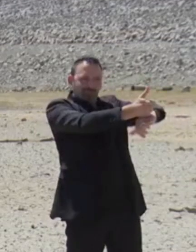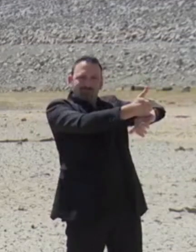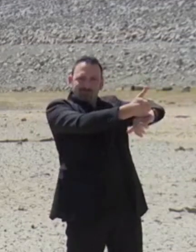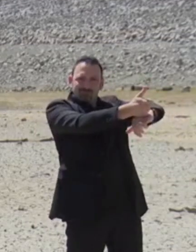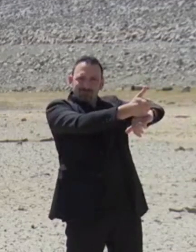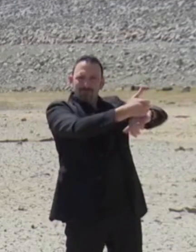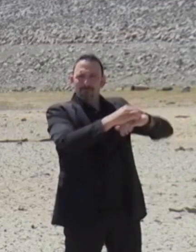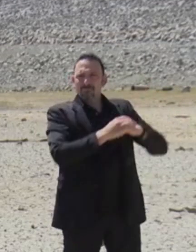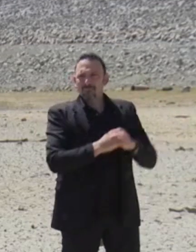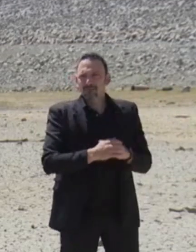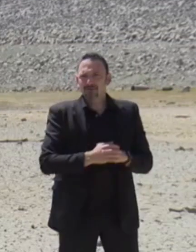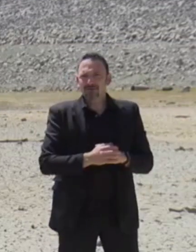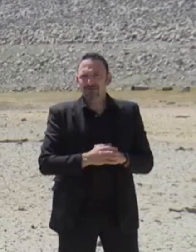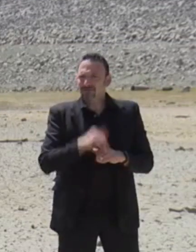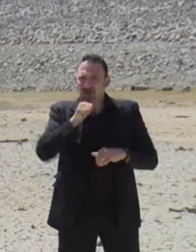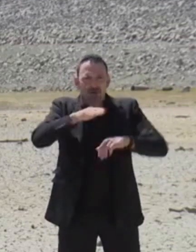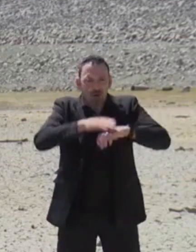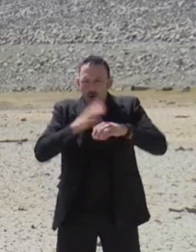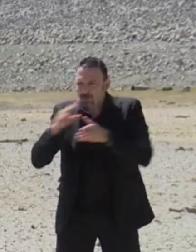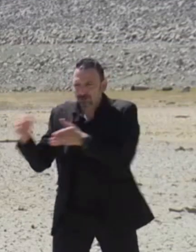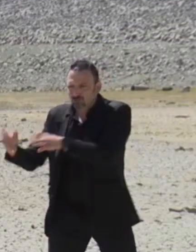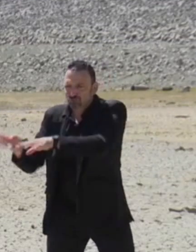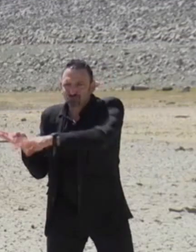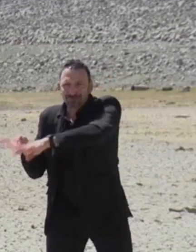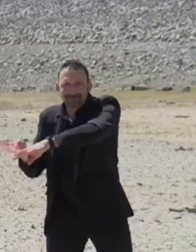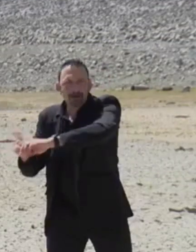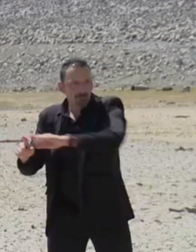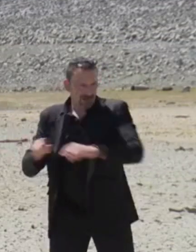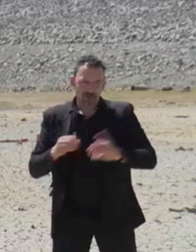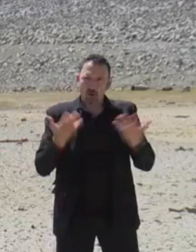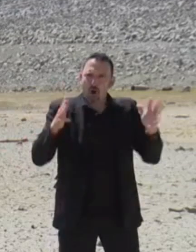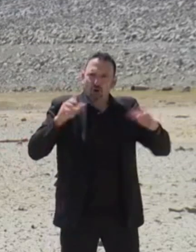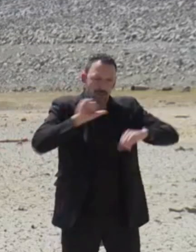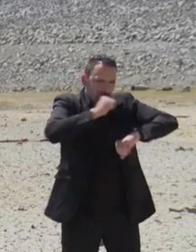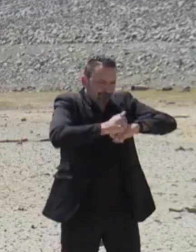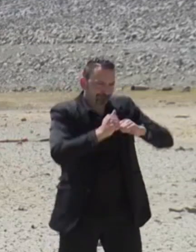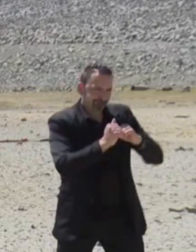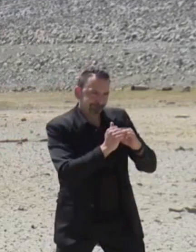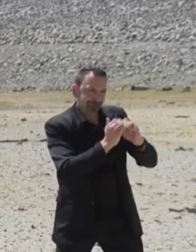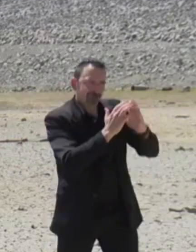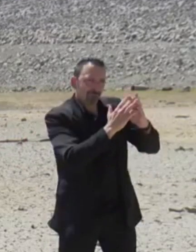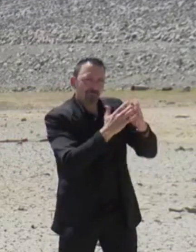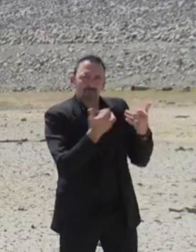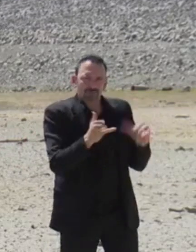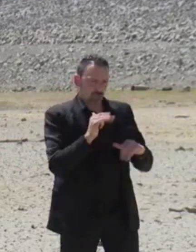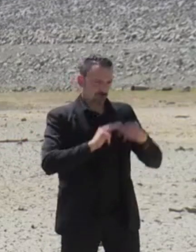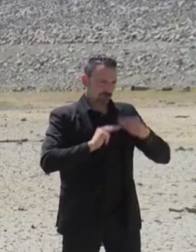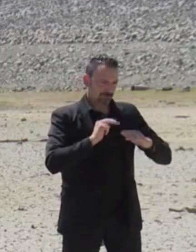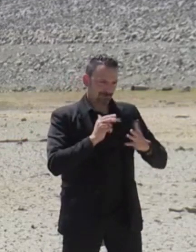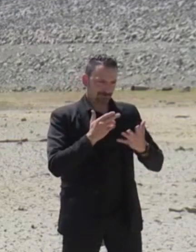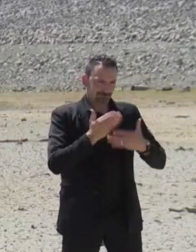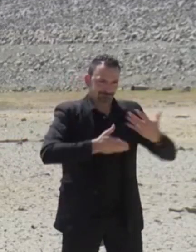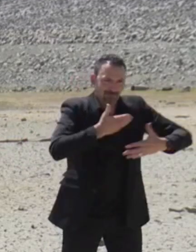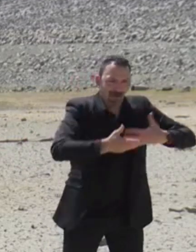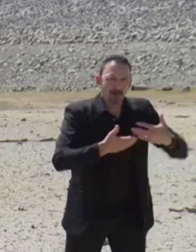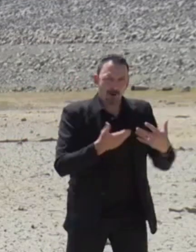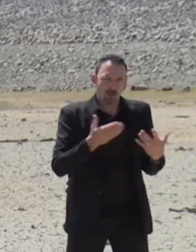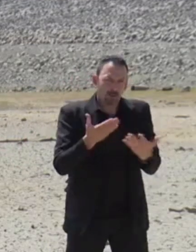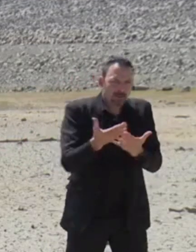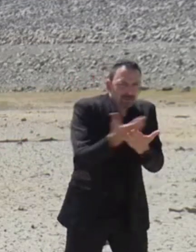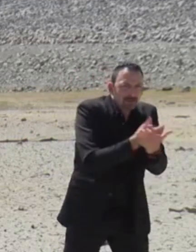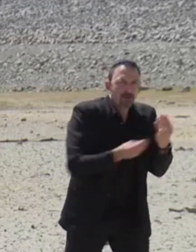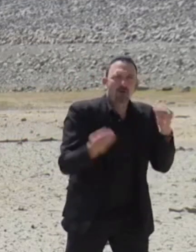stream that is well underway, still in need of further financial